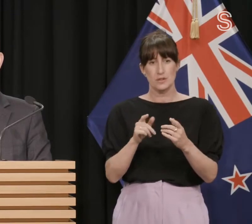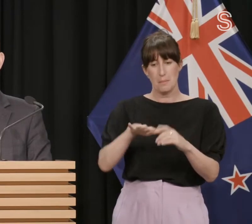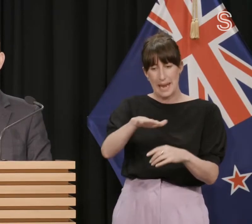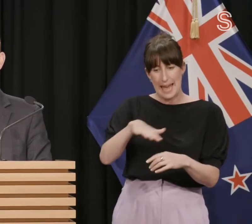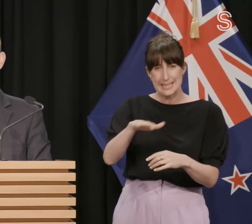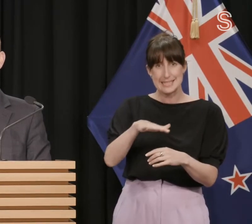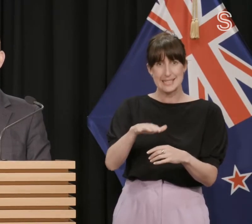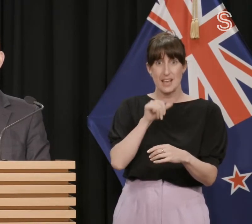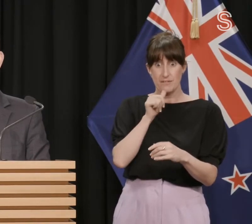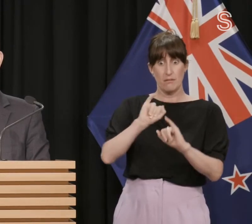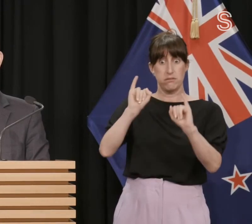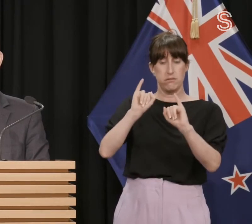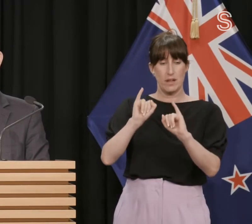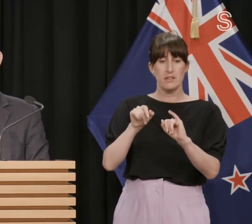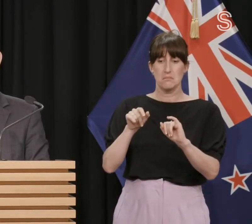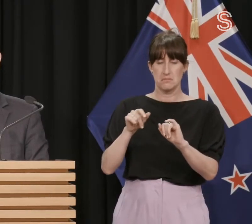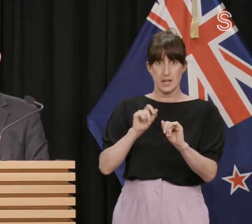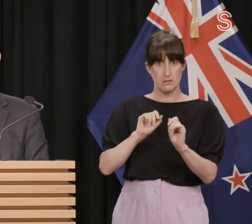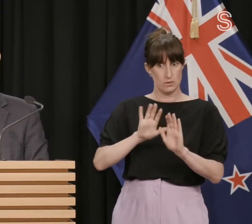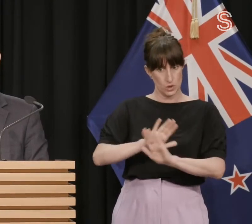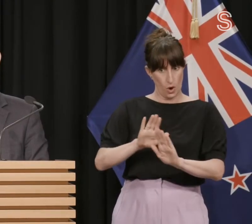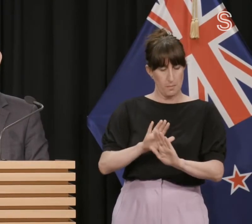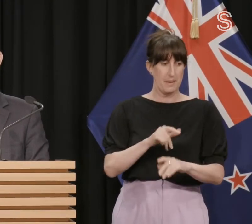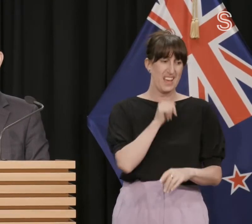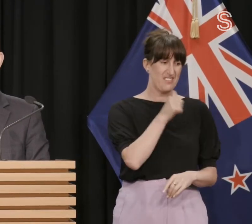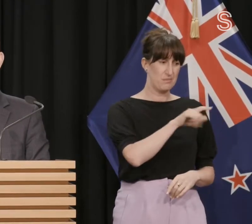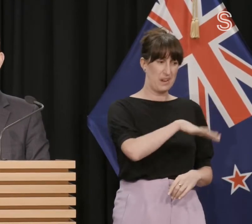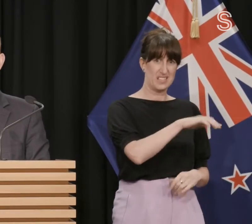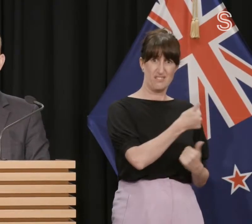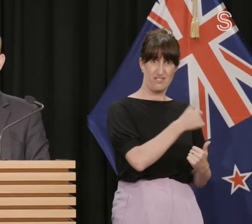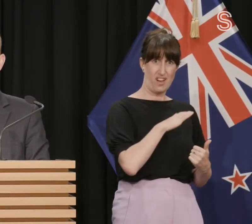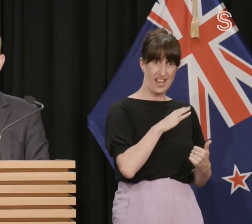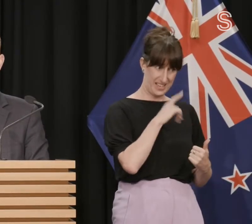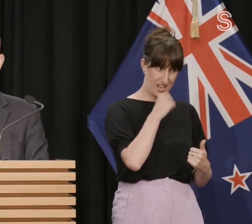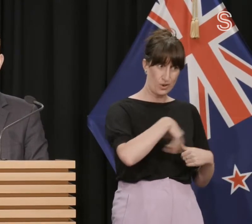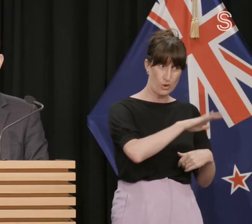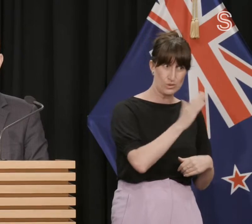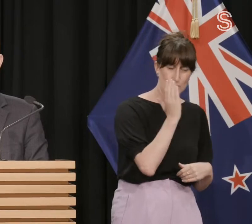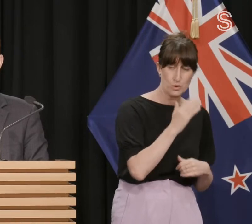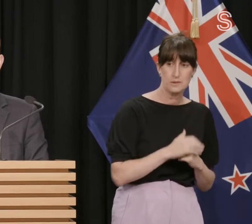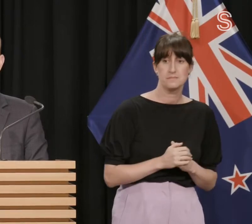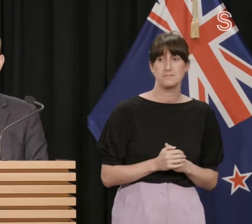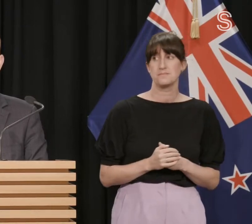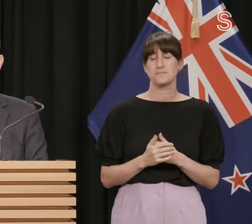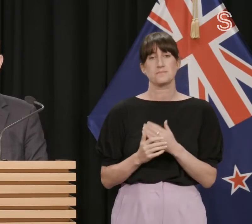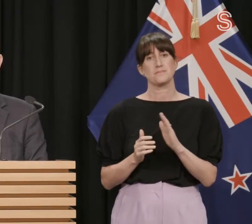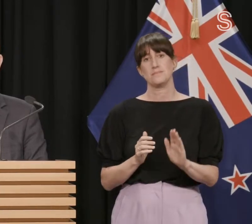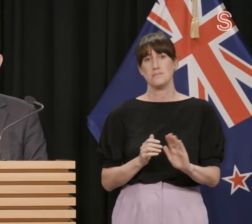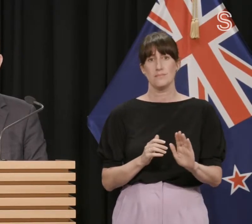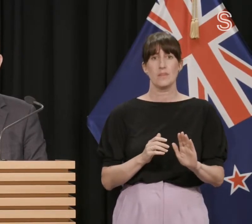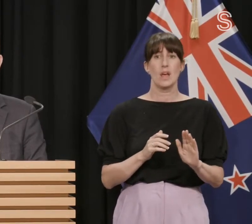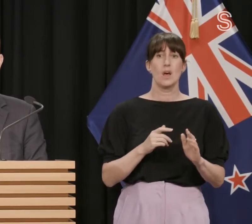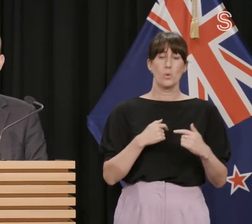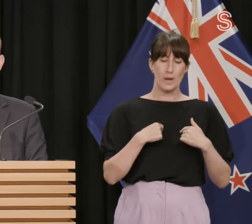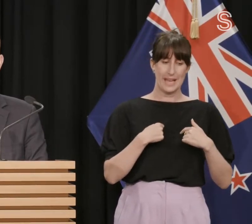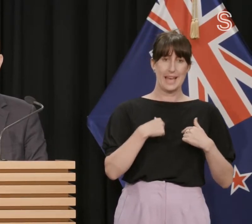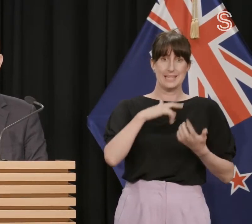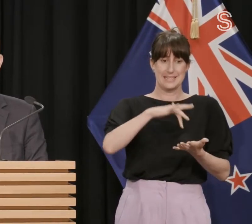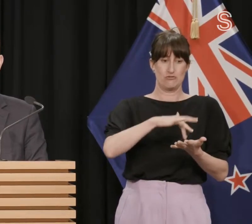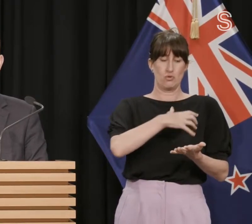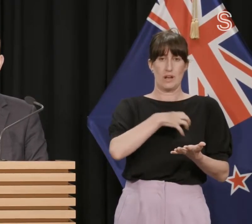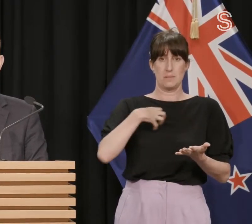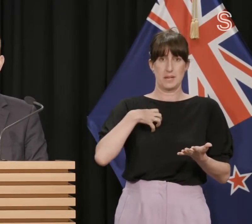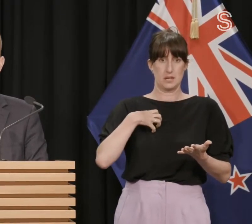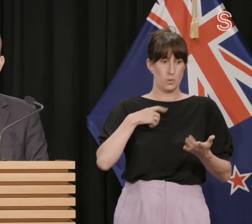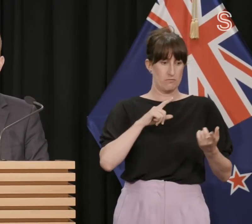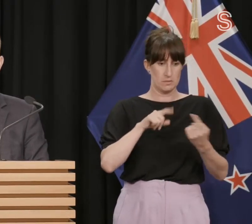requested by the emergency management teams on the ground. As I've indicated before, at a central government level, we're doing all we can to respond as quickly as we